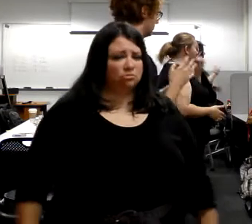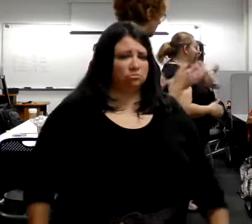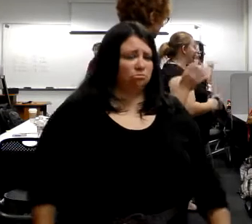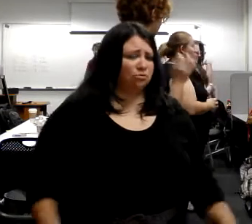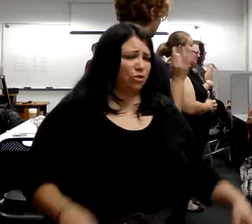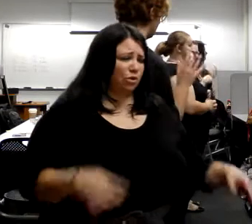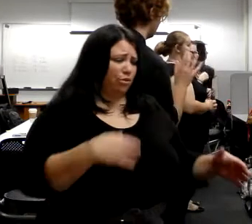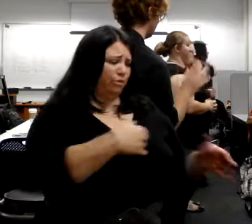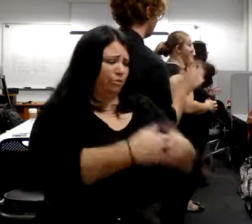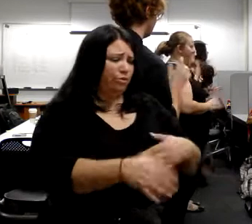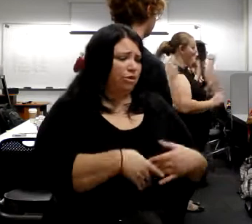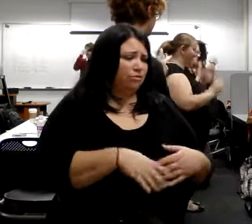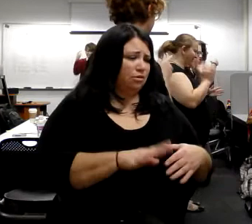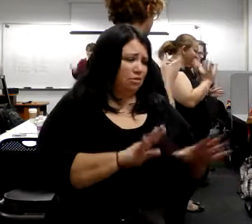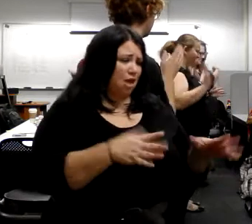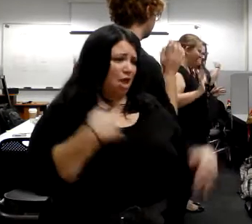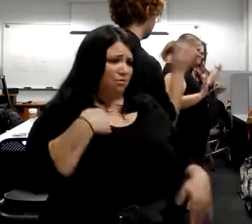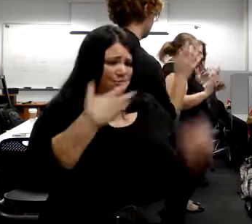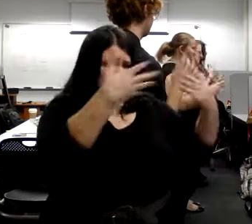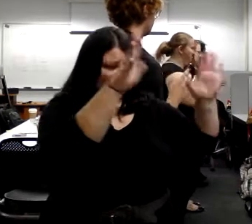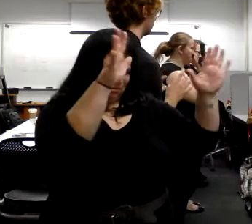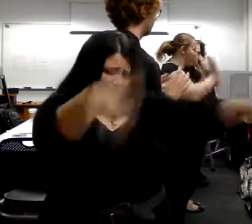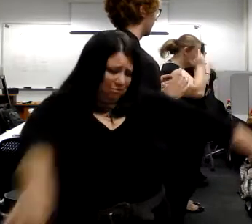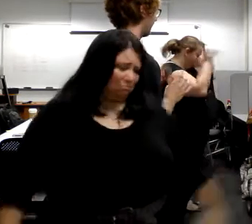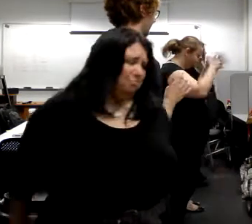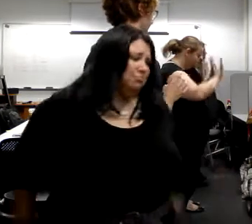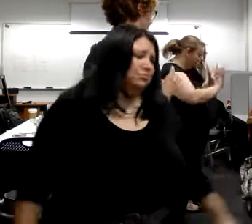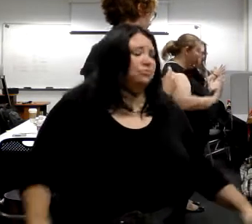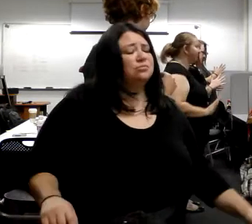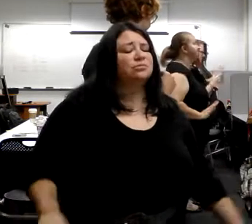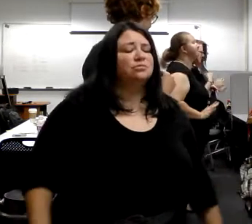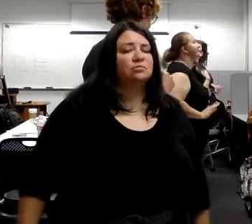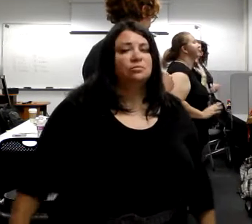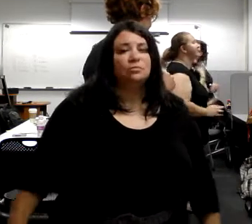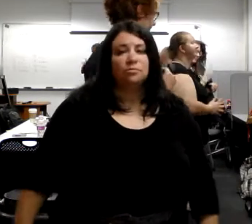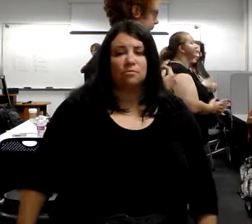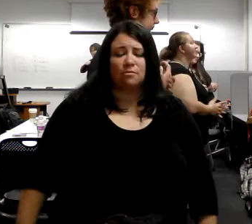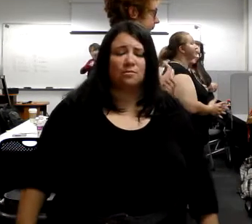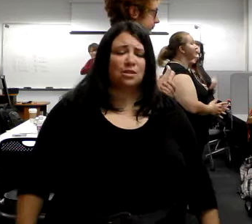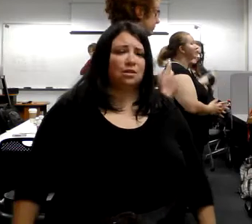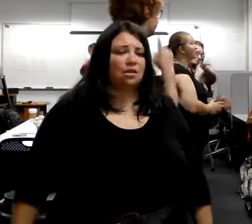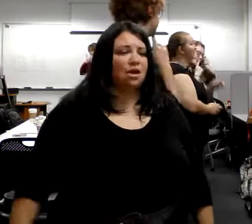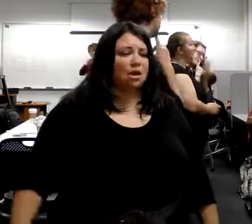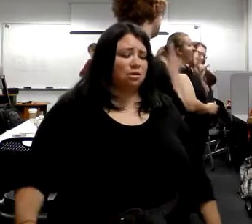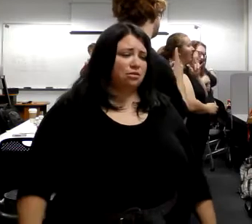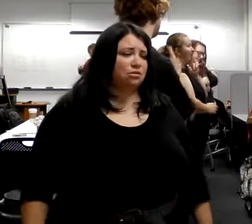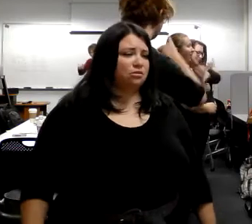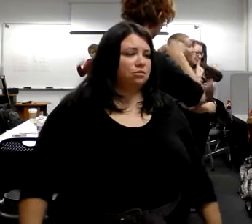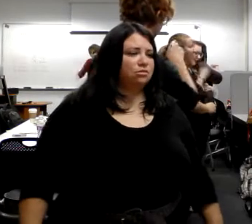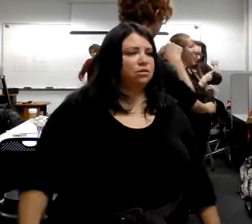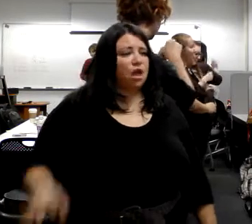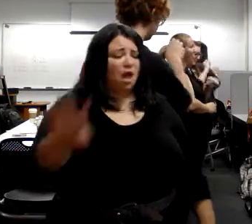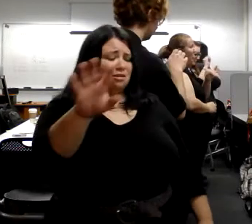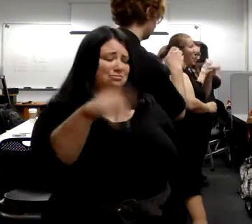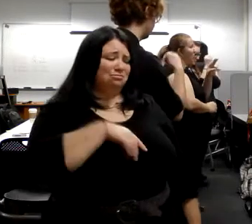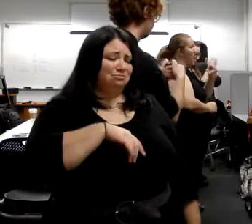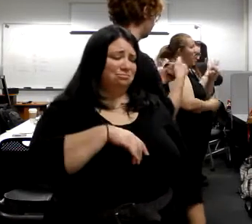new neighbor. I was just done. I was ready. So I said, actually, June comes before December. It comes in the